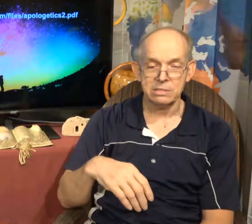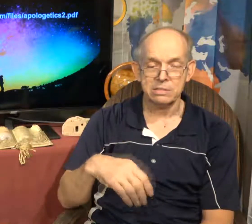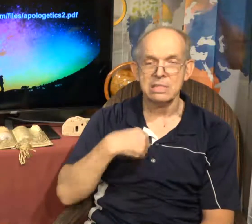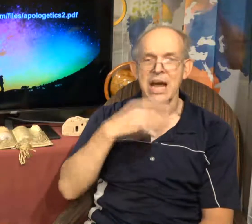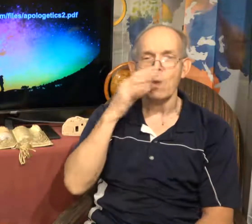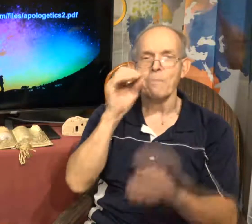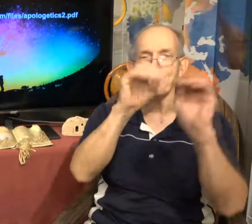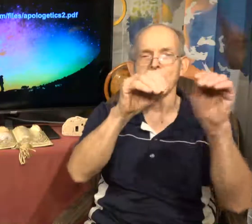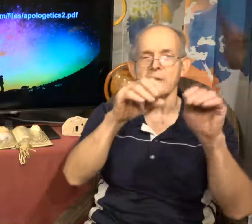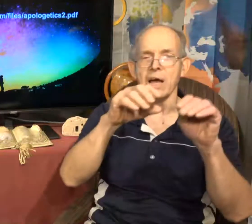I will put